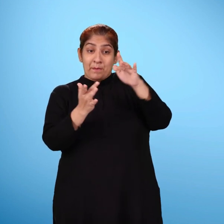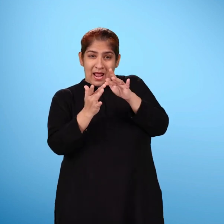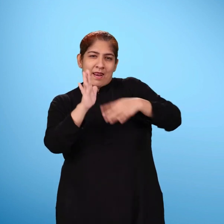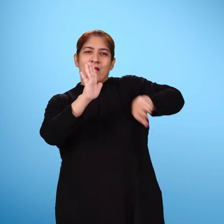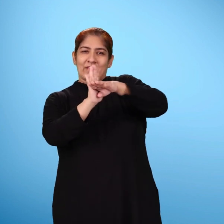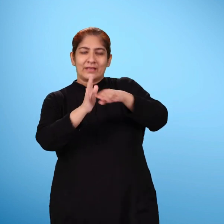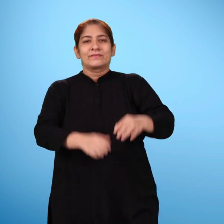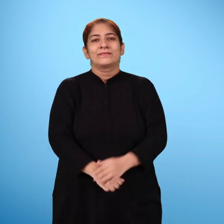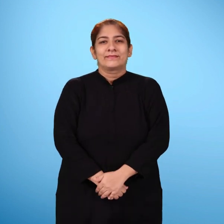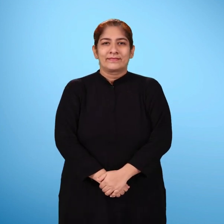middle stage?